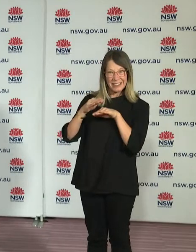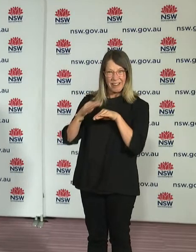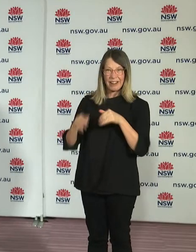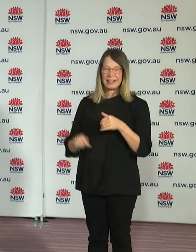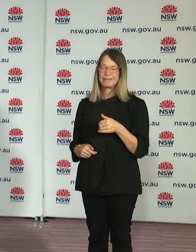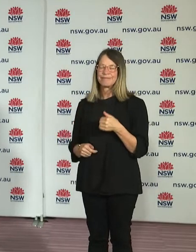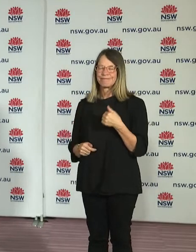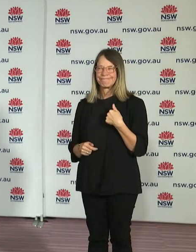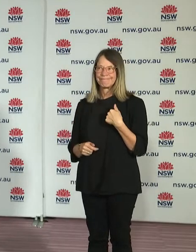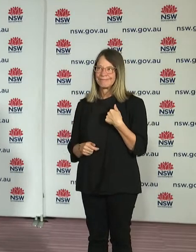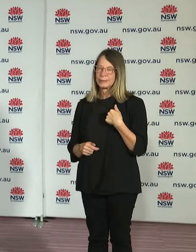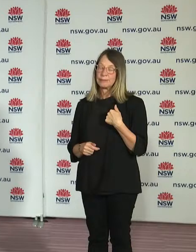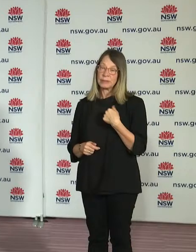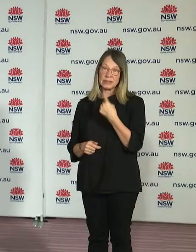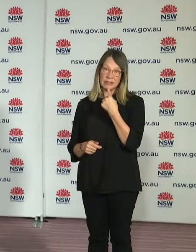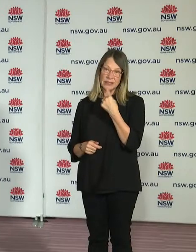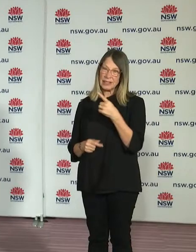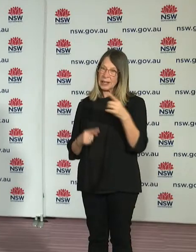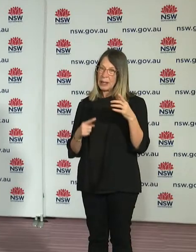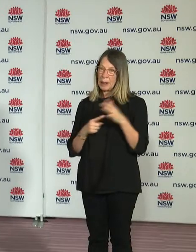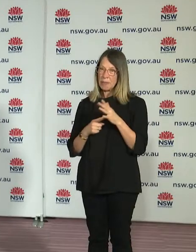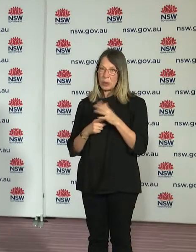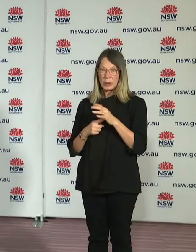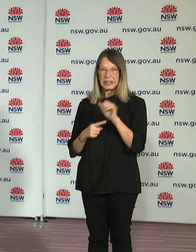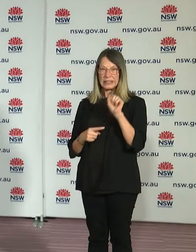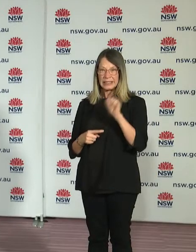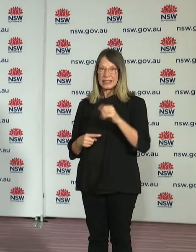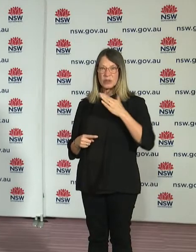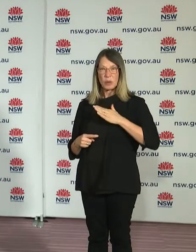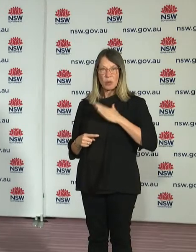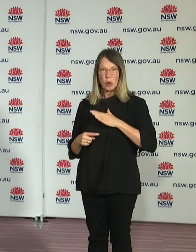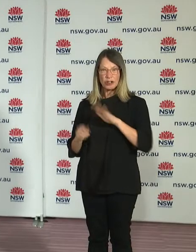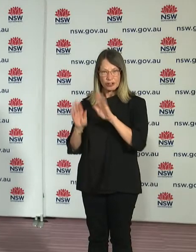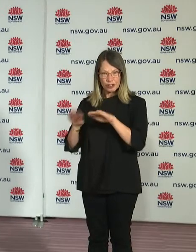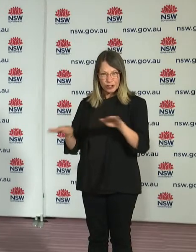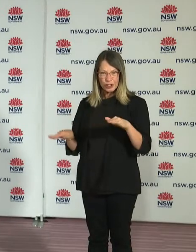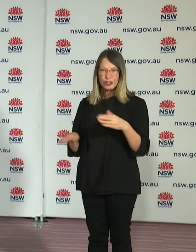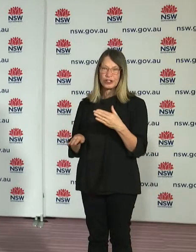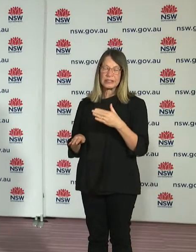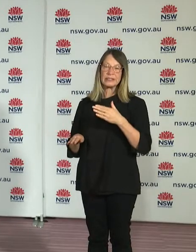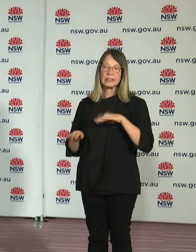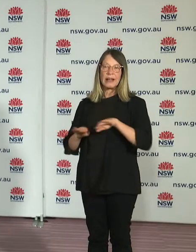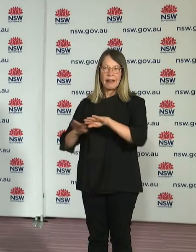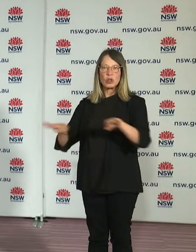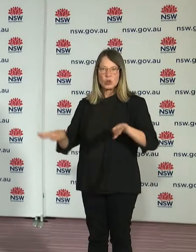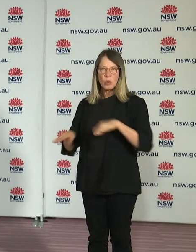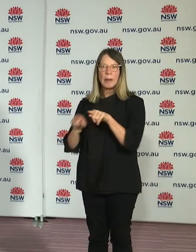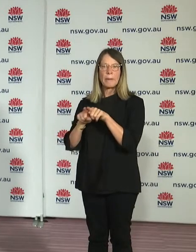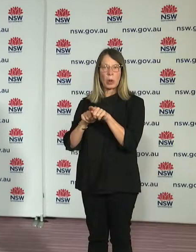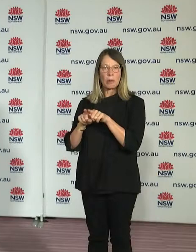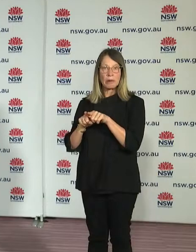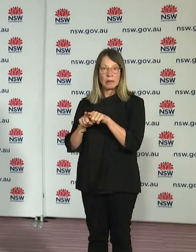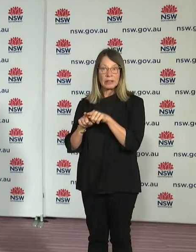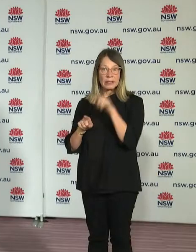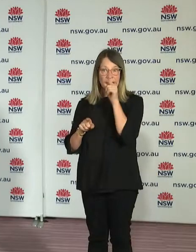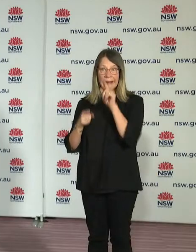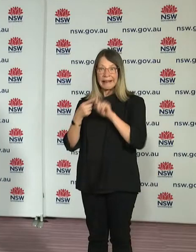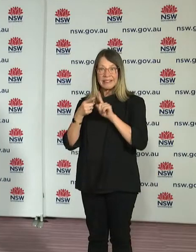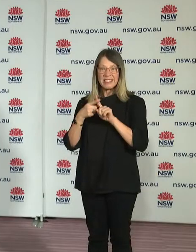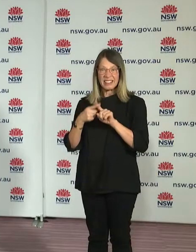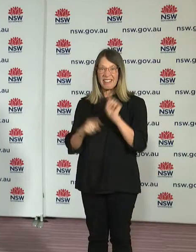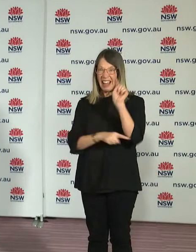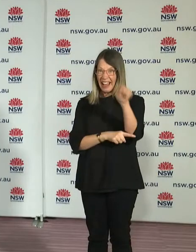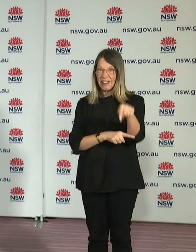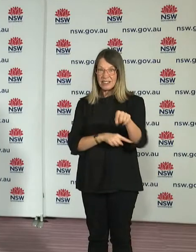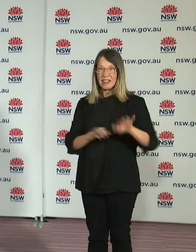to make sure that particularly youngsters, older people who need swimming lessons can have them. They can have them in outdoor pools at the moment, but we're having those